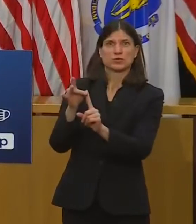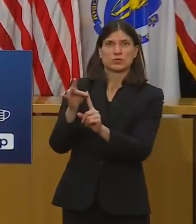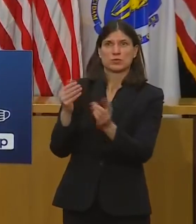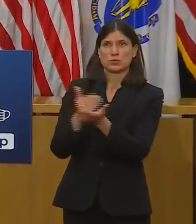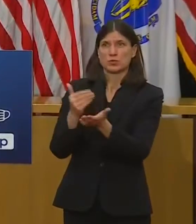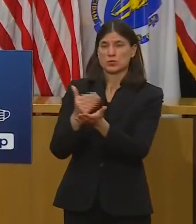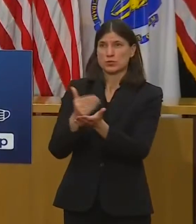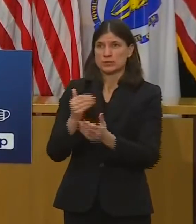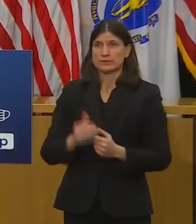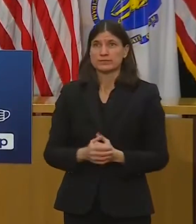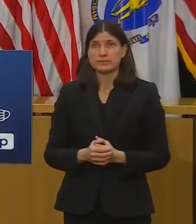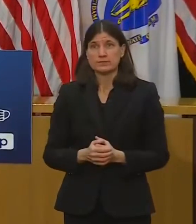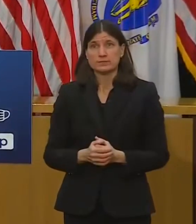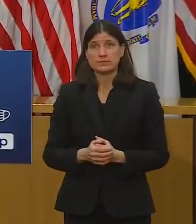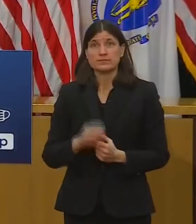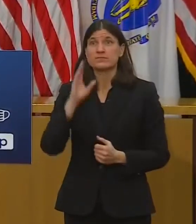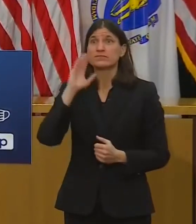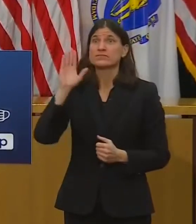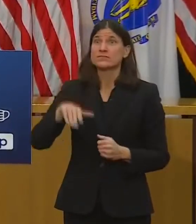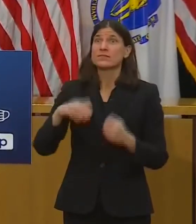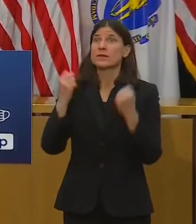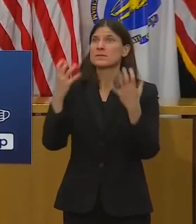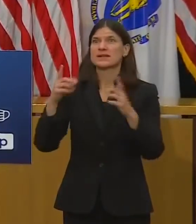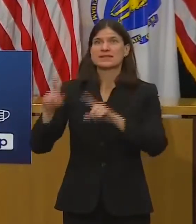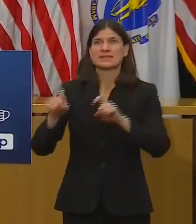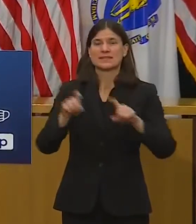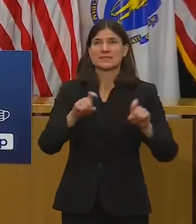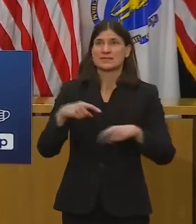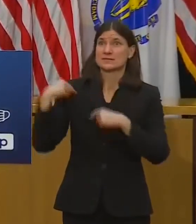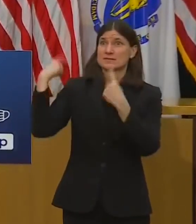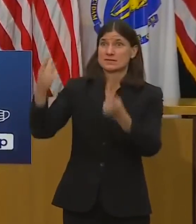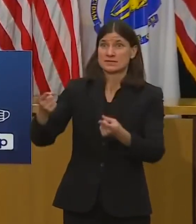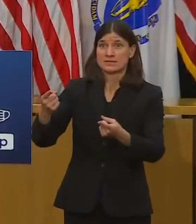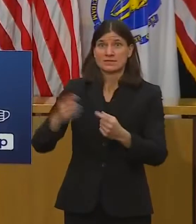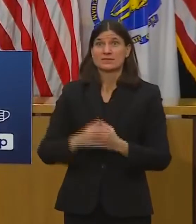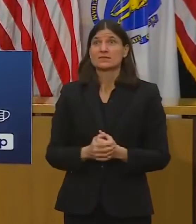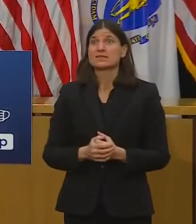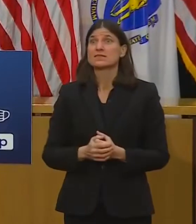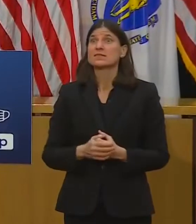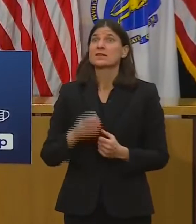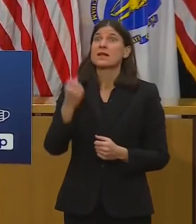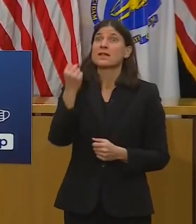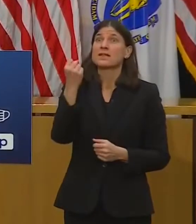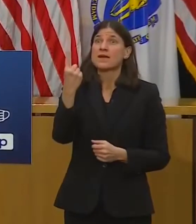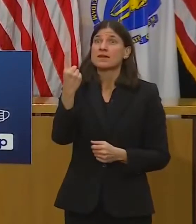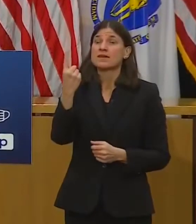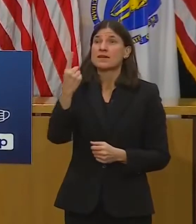108,412 new tests, and over 11.4 million tests have been administered.